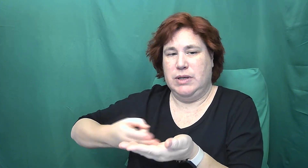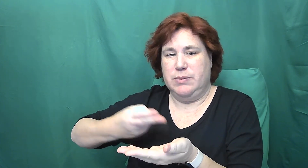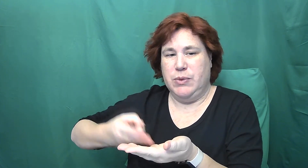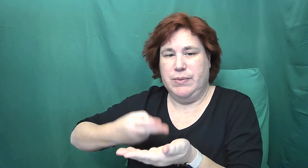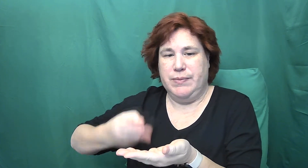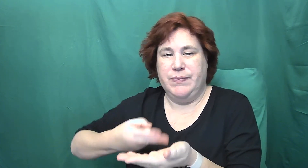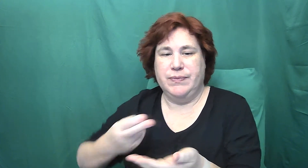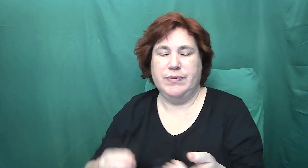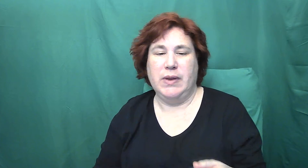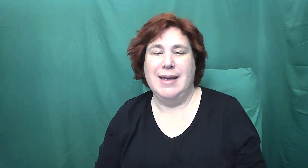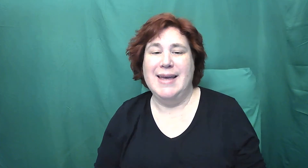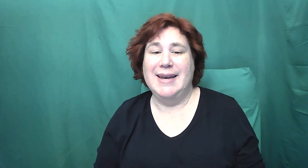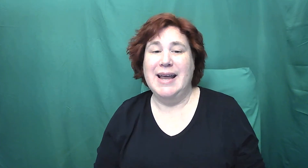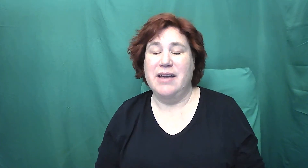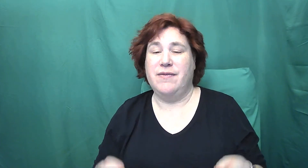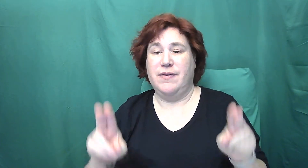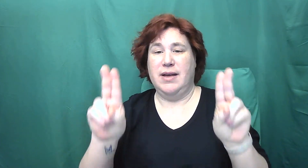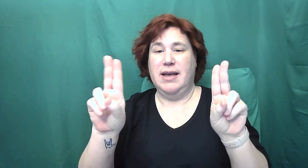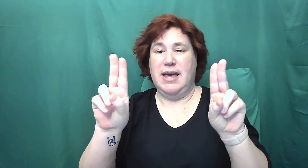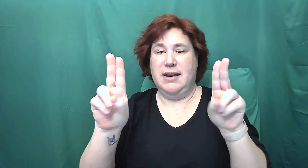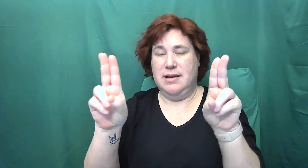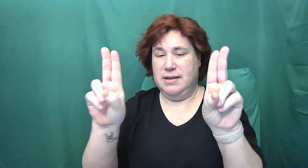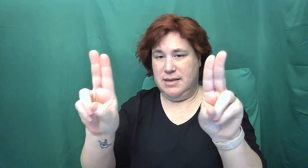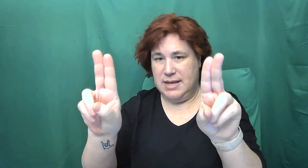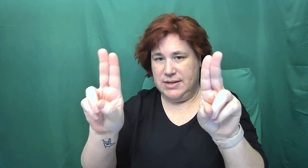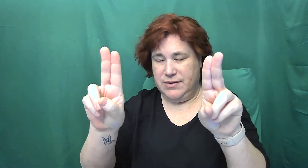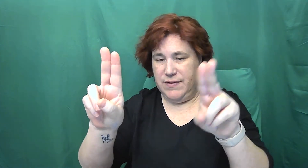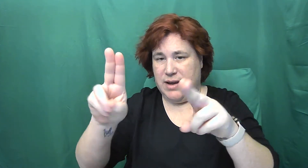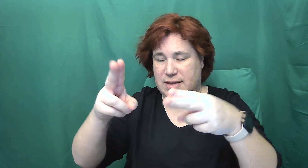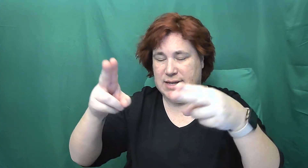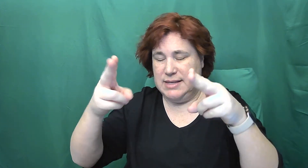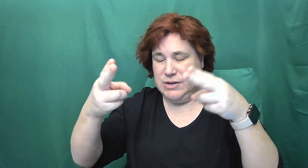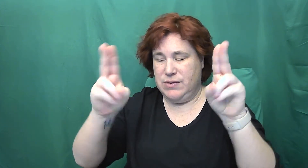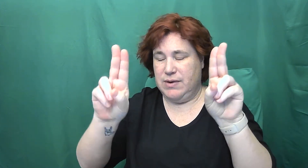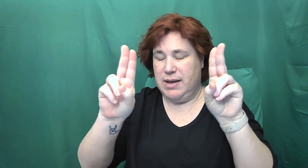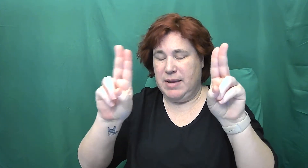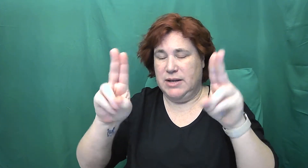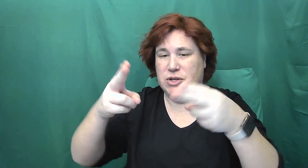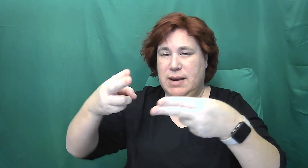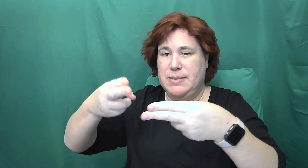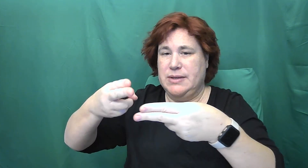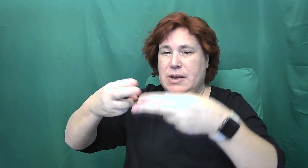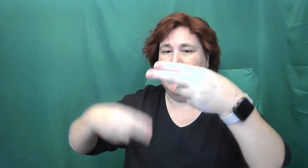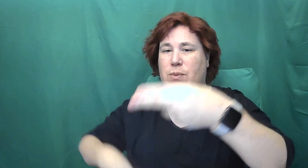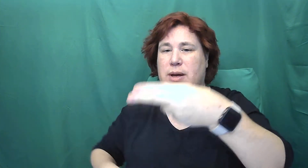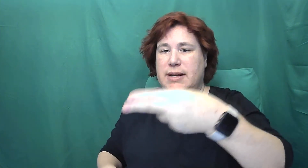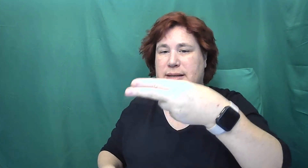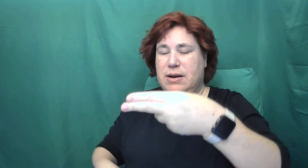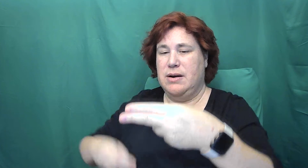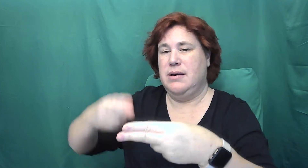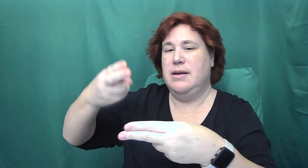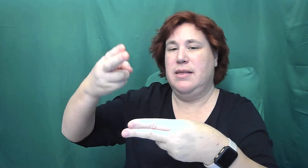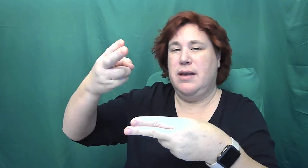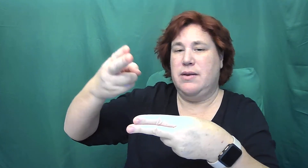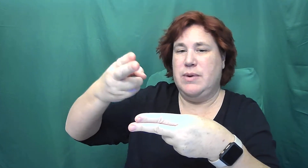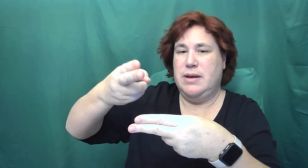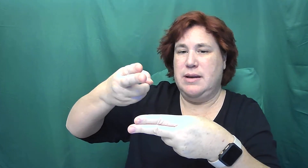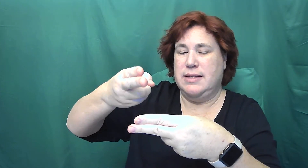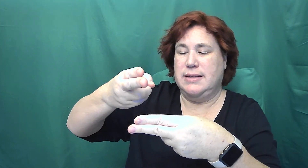Spoon. Knife. Again, these two hand shapes. One is here. The other one is